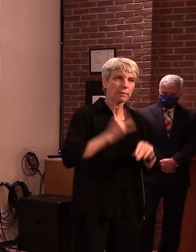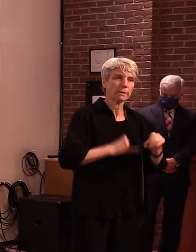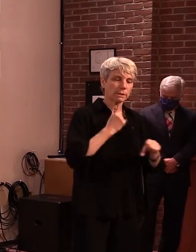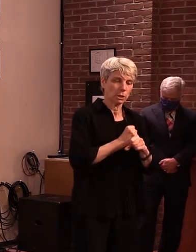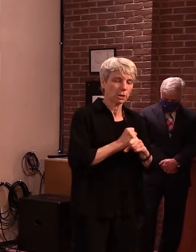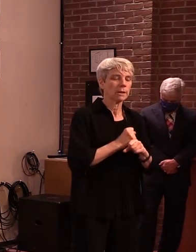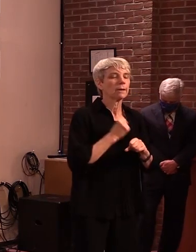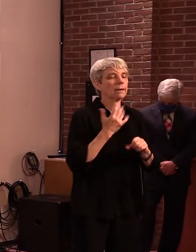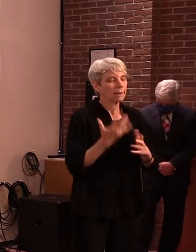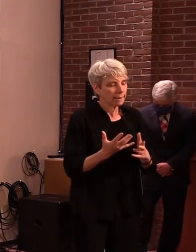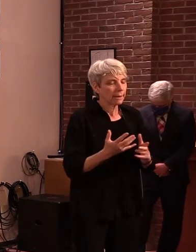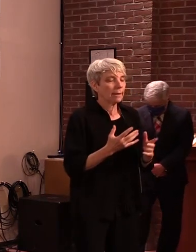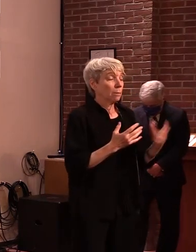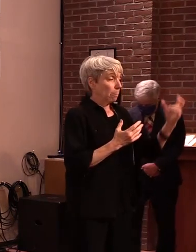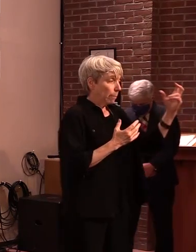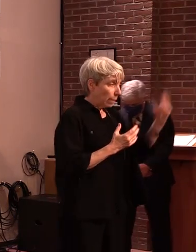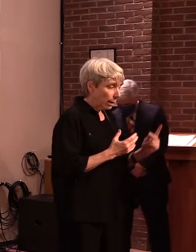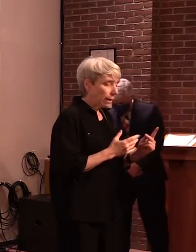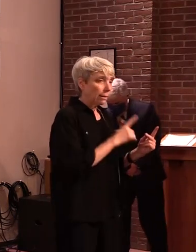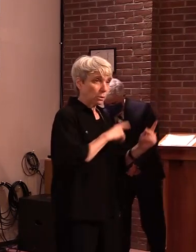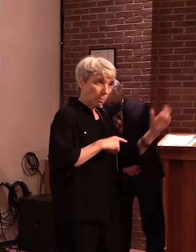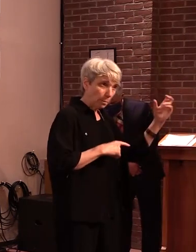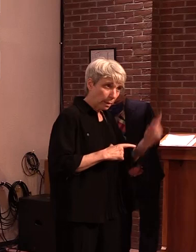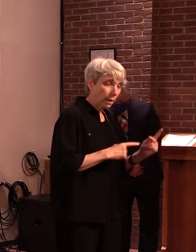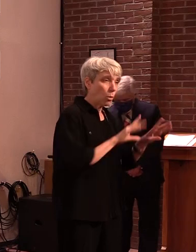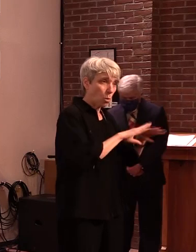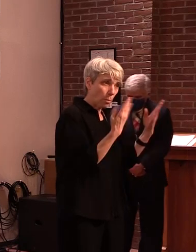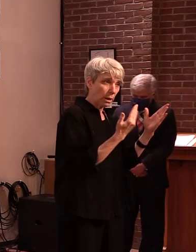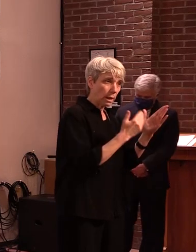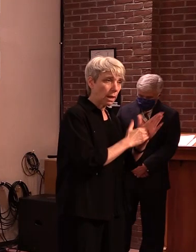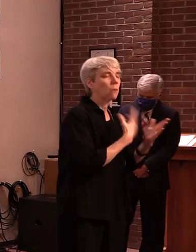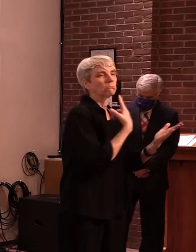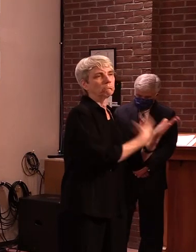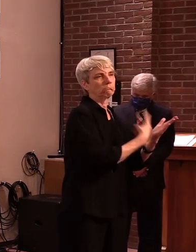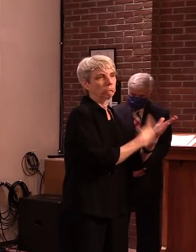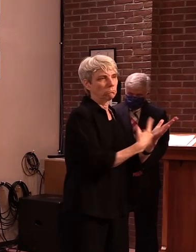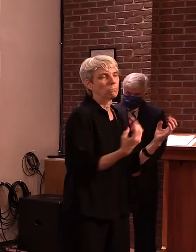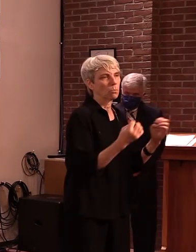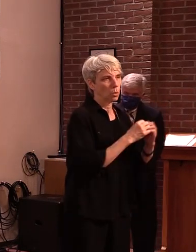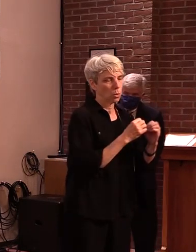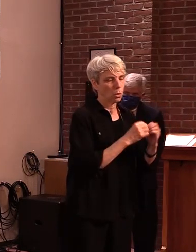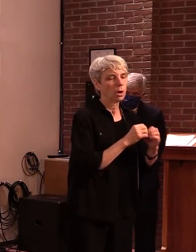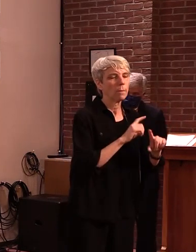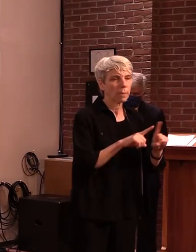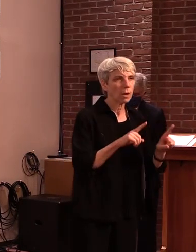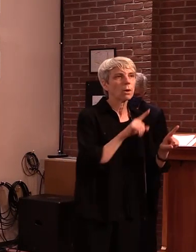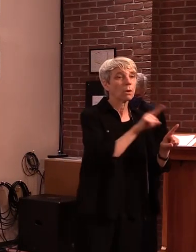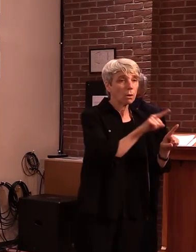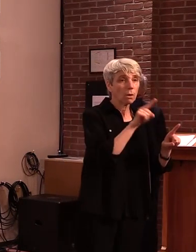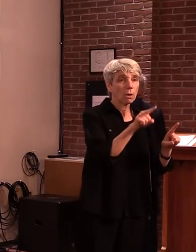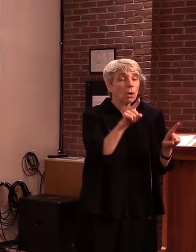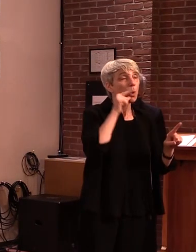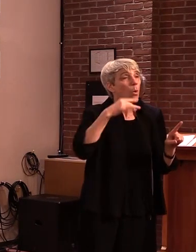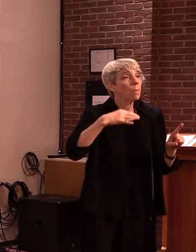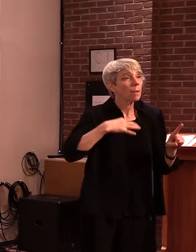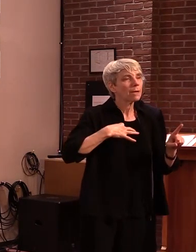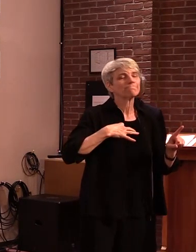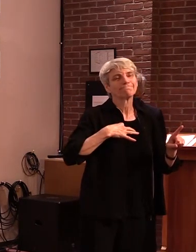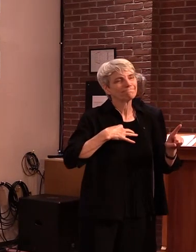wanna look at, you know, we'll have a conversation with them. But we are keeping track of the businesses